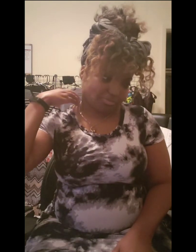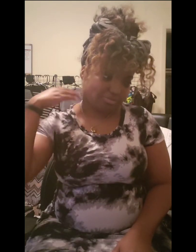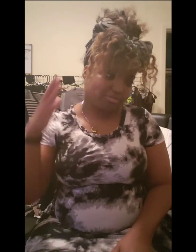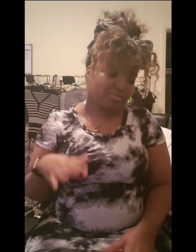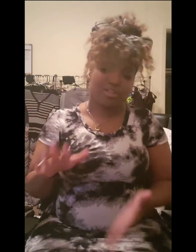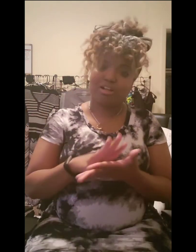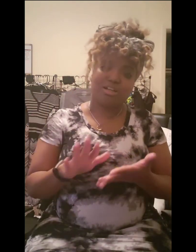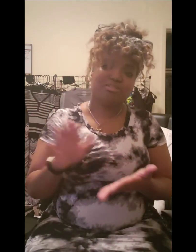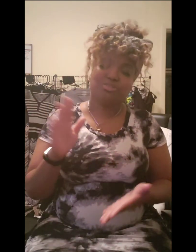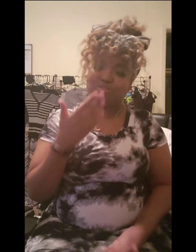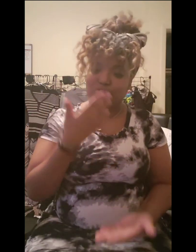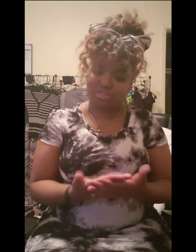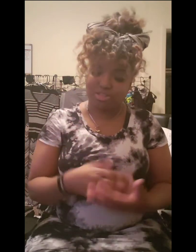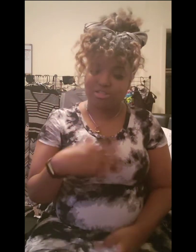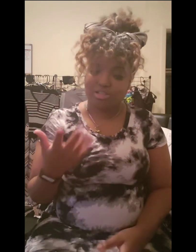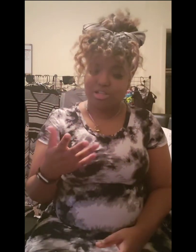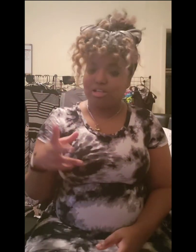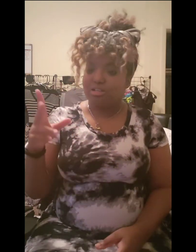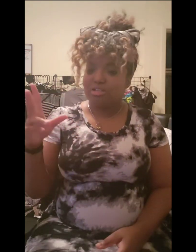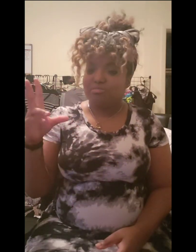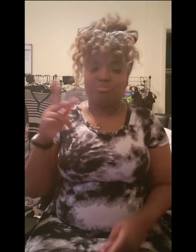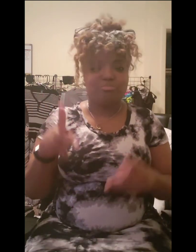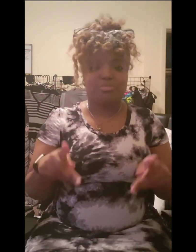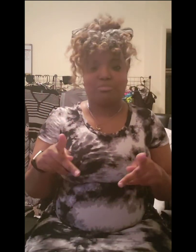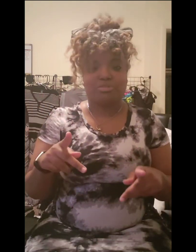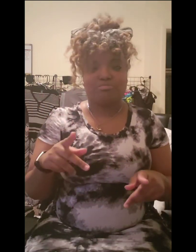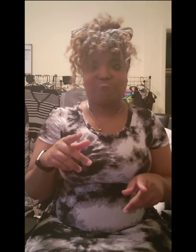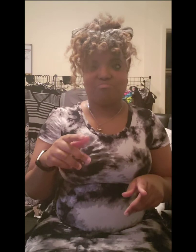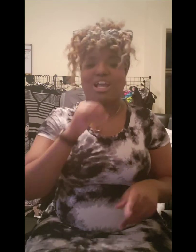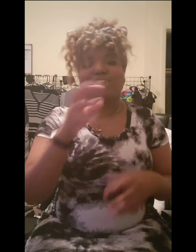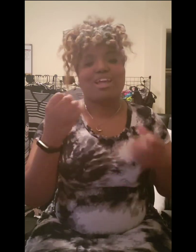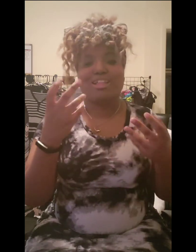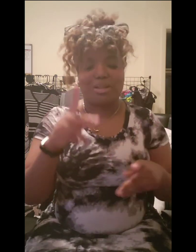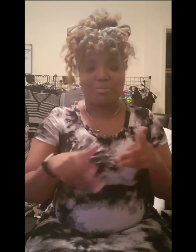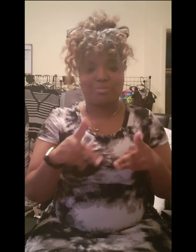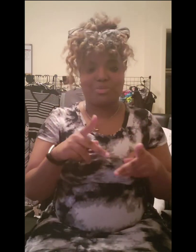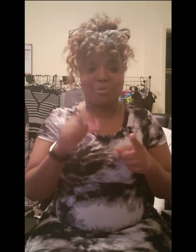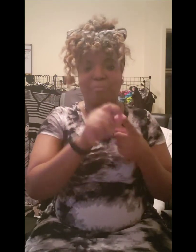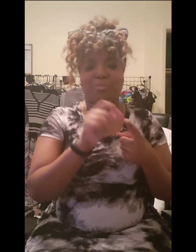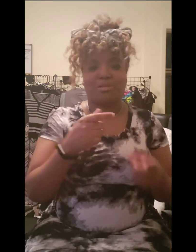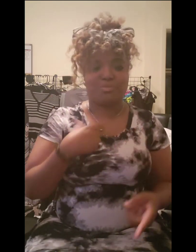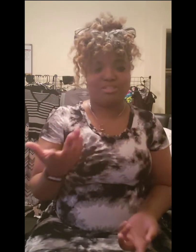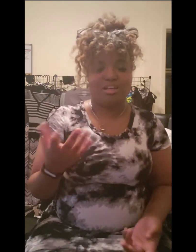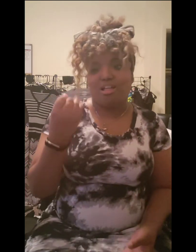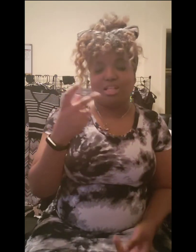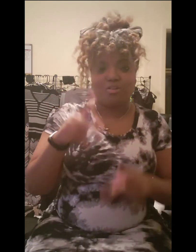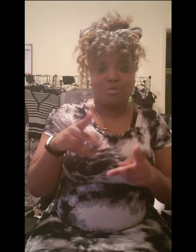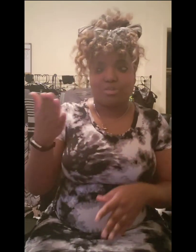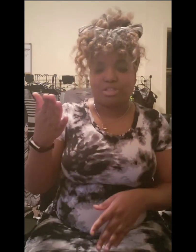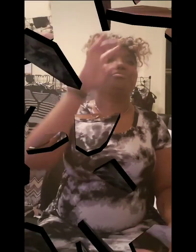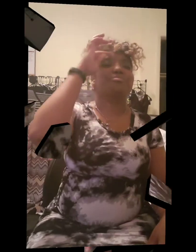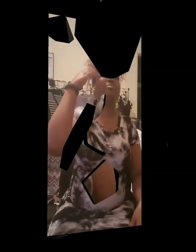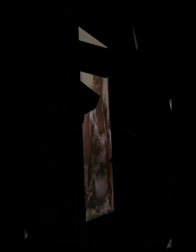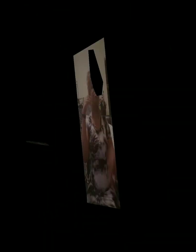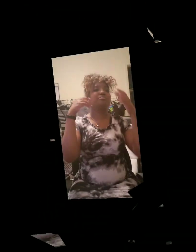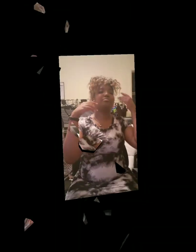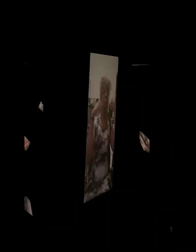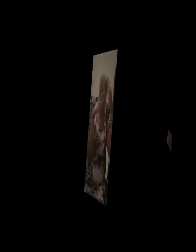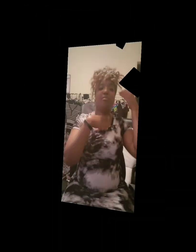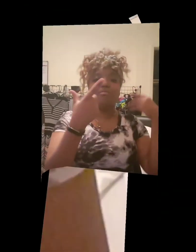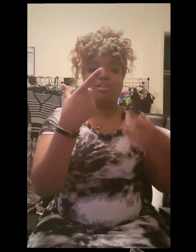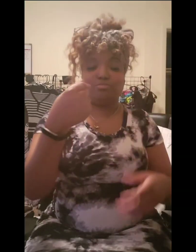school. So anyways, college life was good. I didn't really get picked on when I was in college.